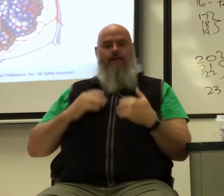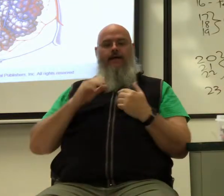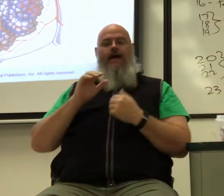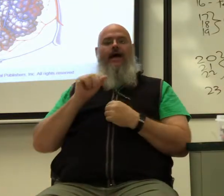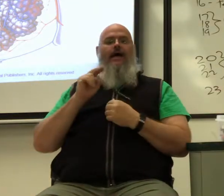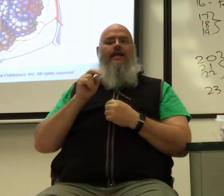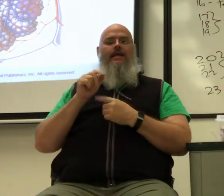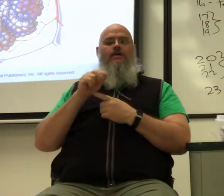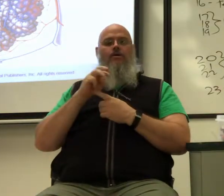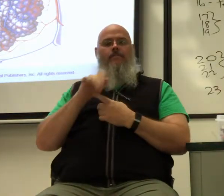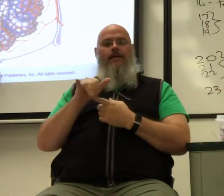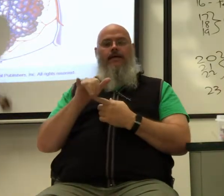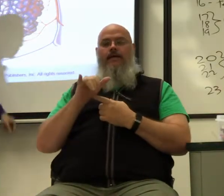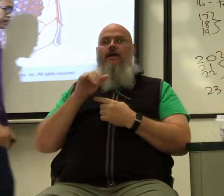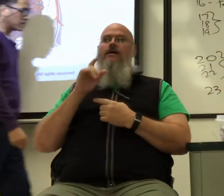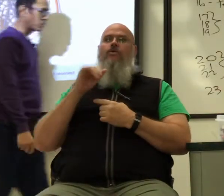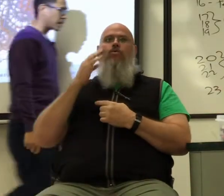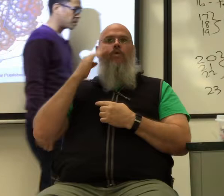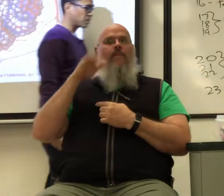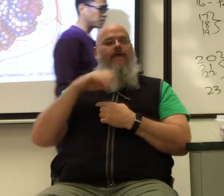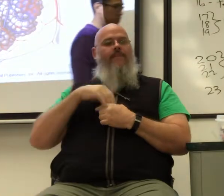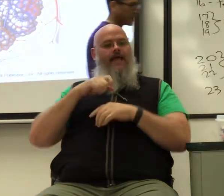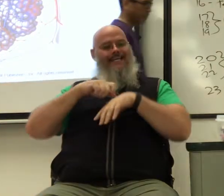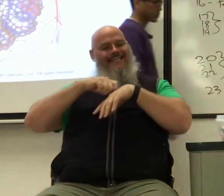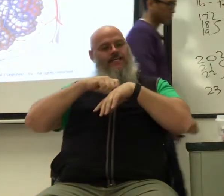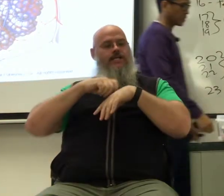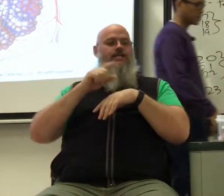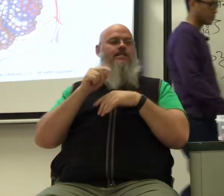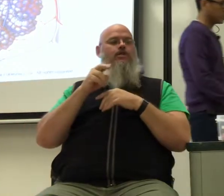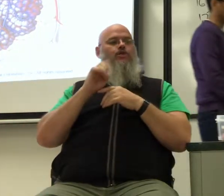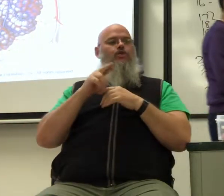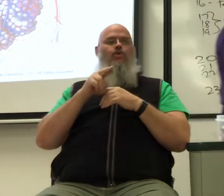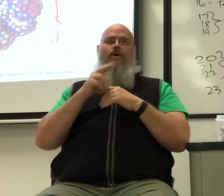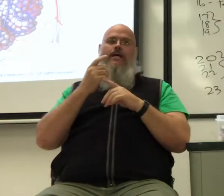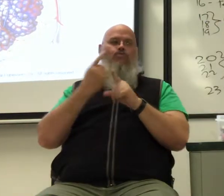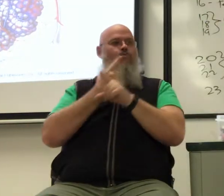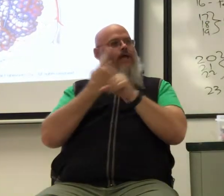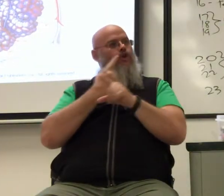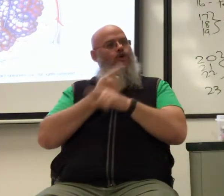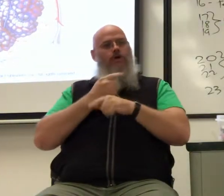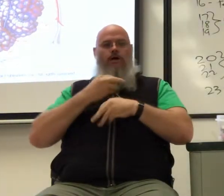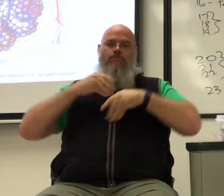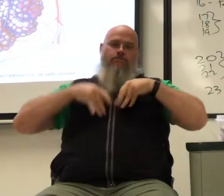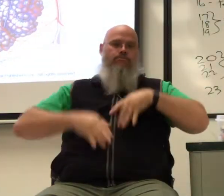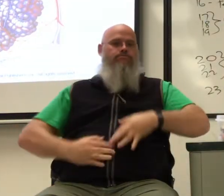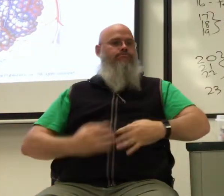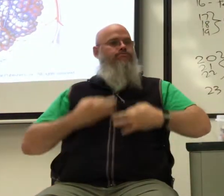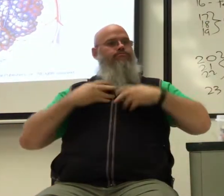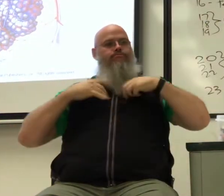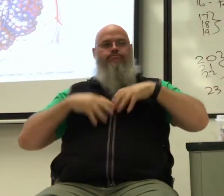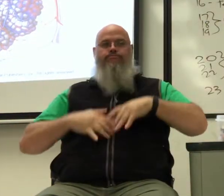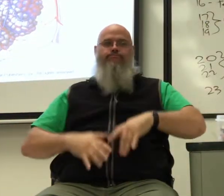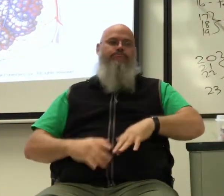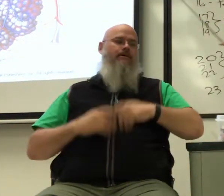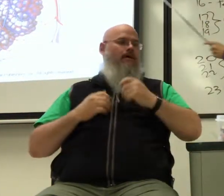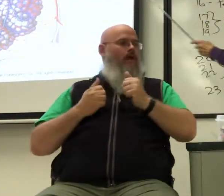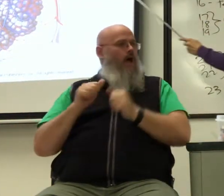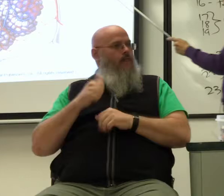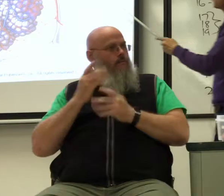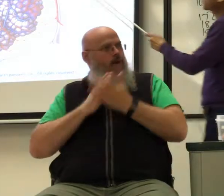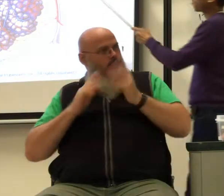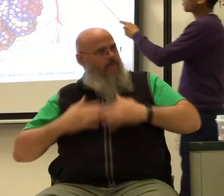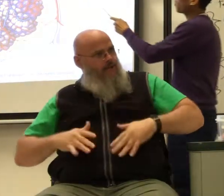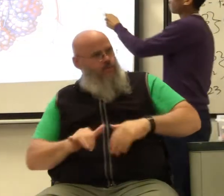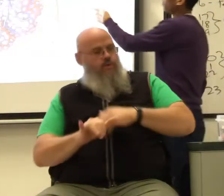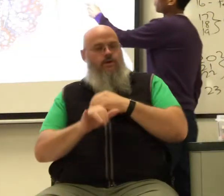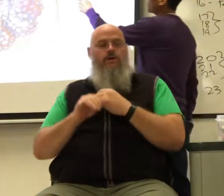that this tissue needs regular systemic circulation just like anything else. So for example,